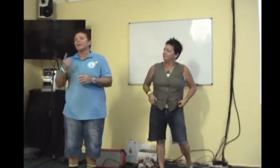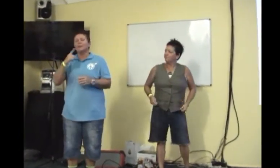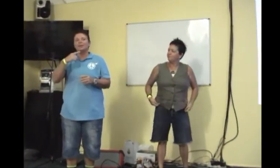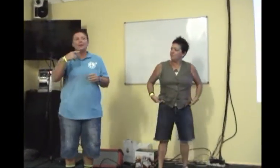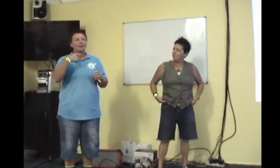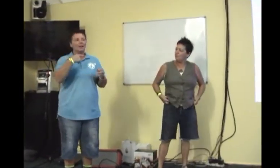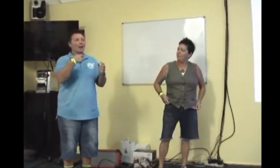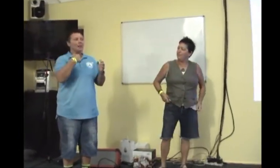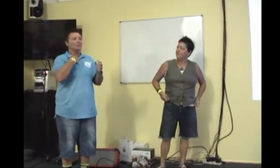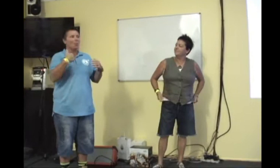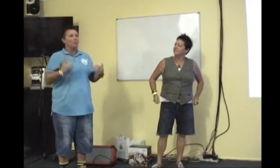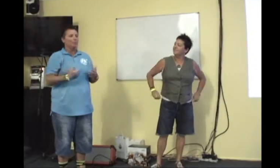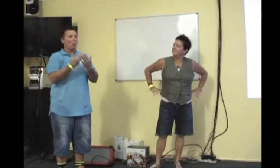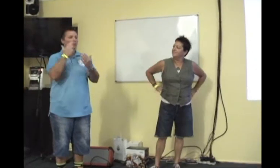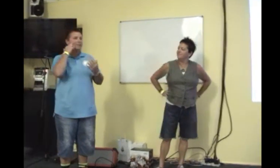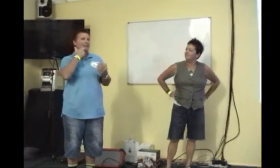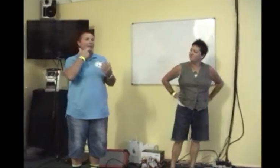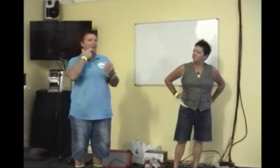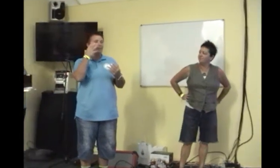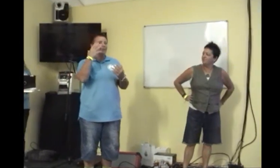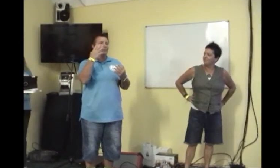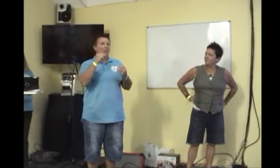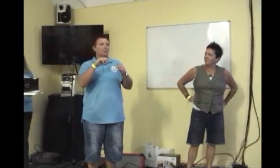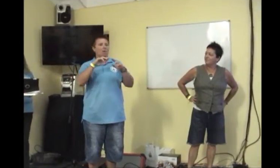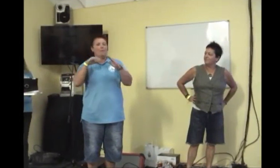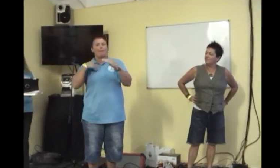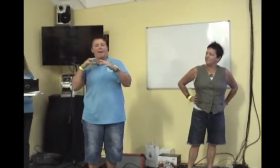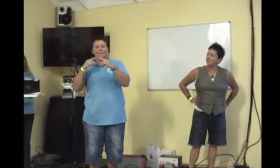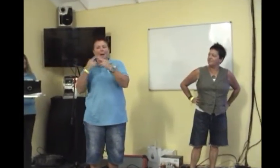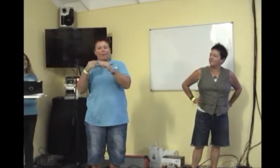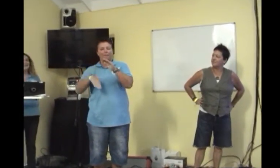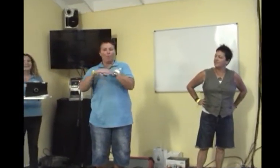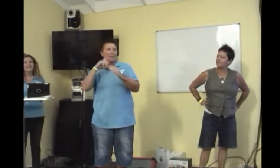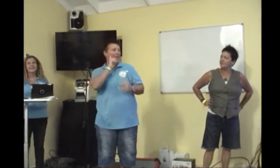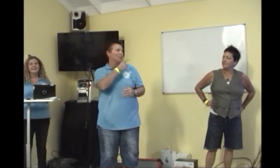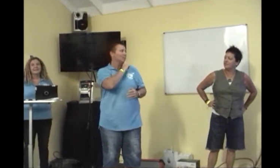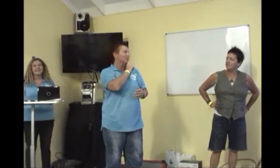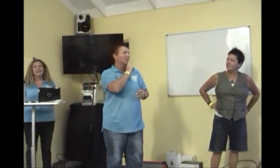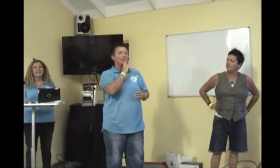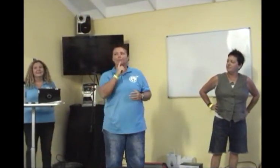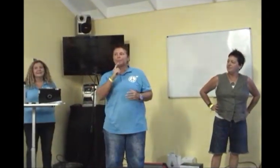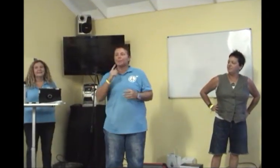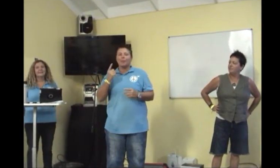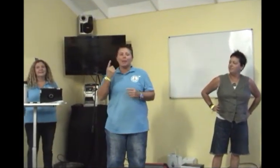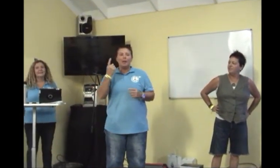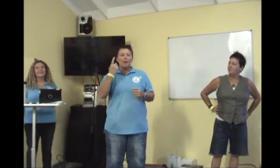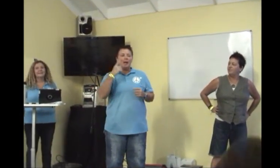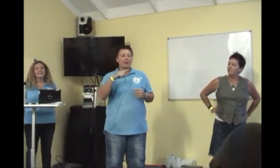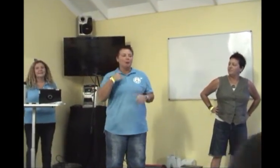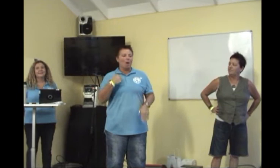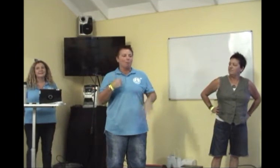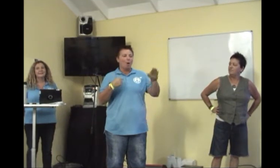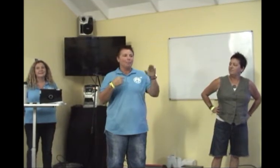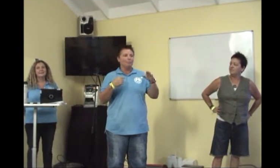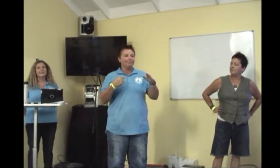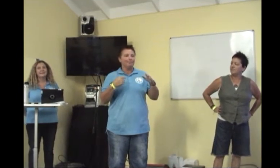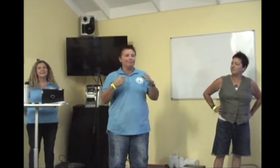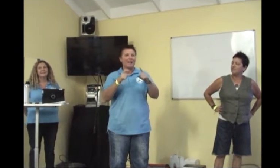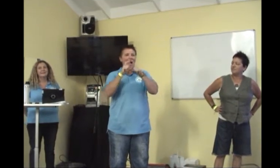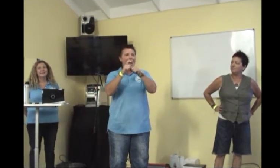Tania, who's born deaf. And my family is hearing as well. My family is hearing. I'm the only deaf person. I was brought